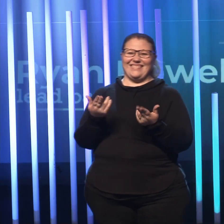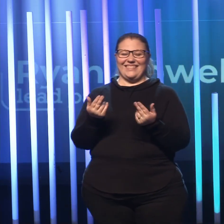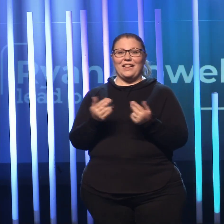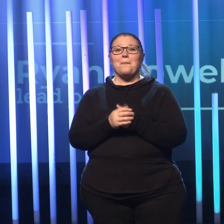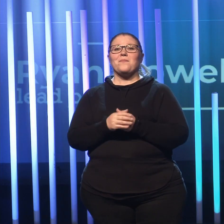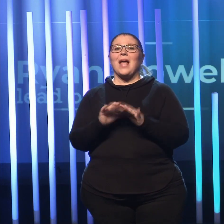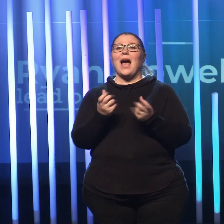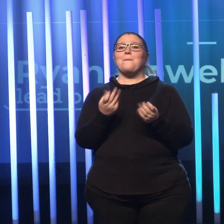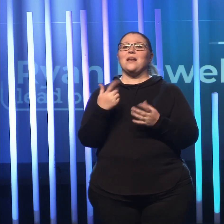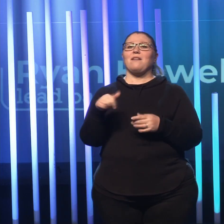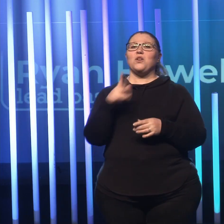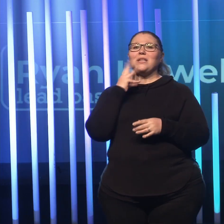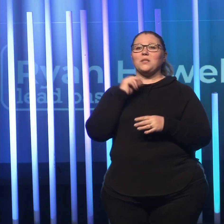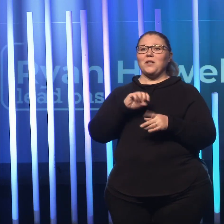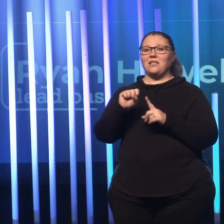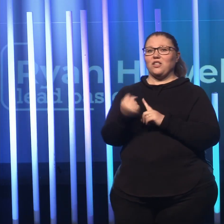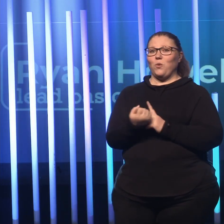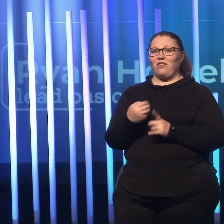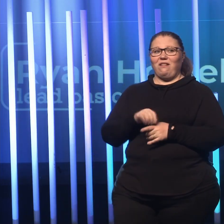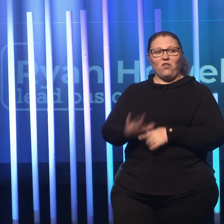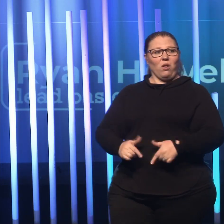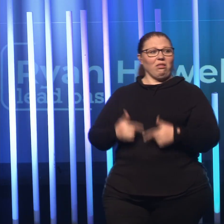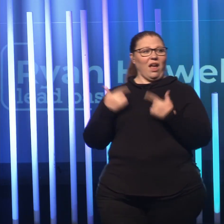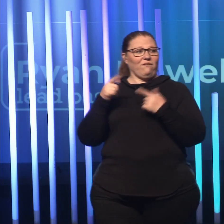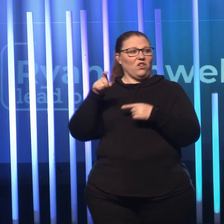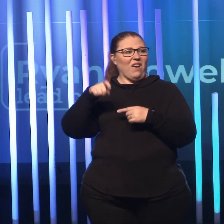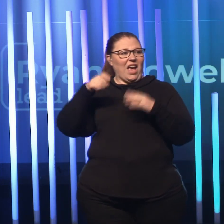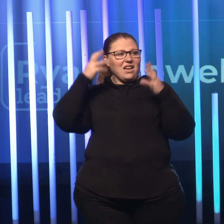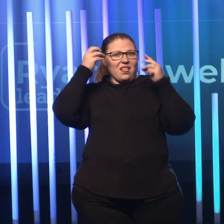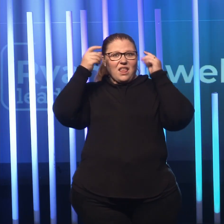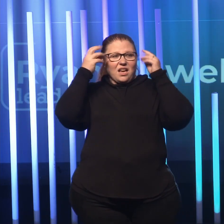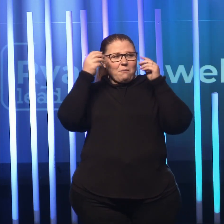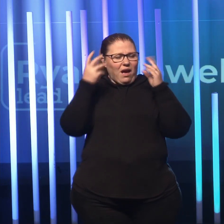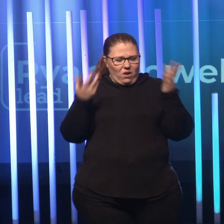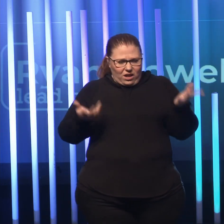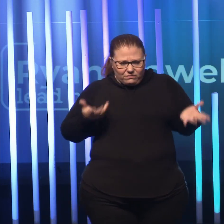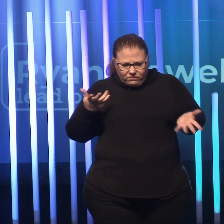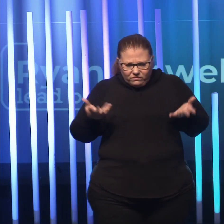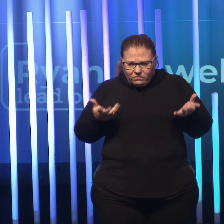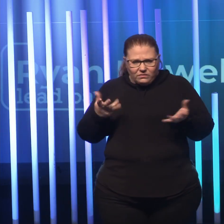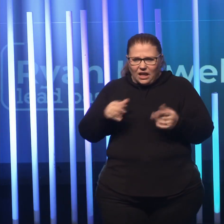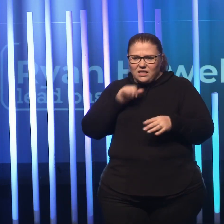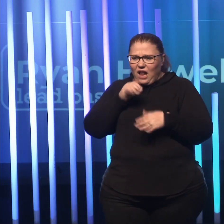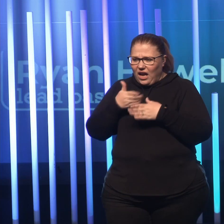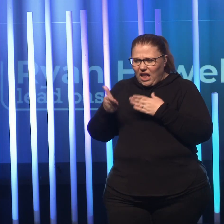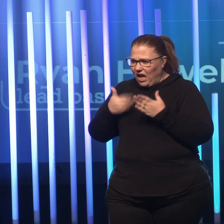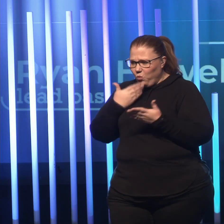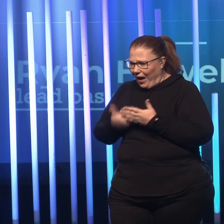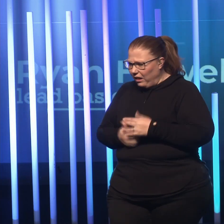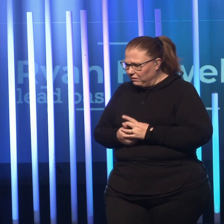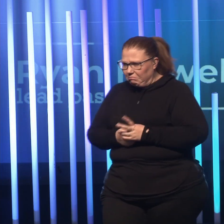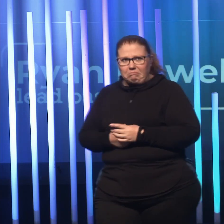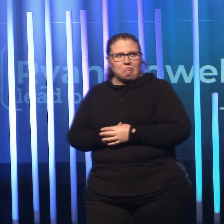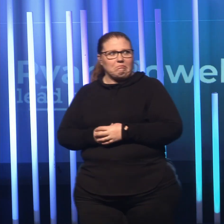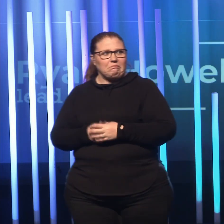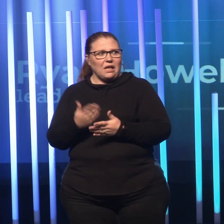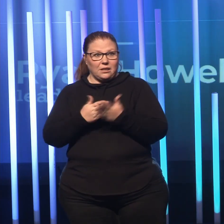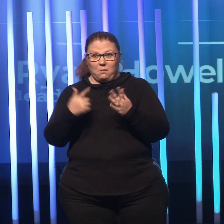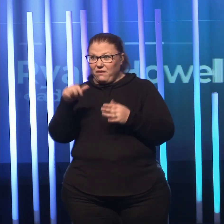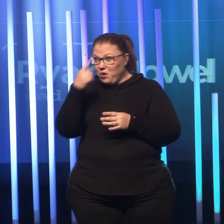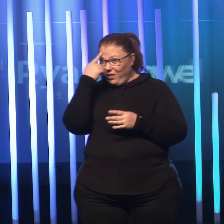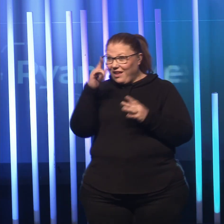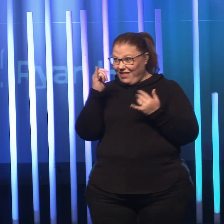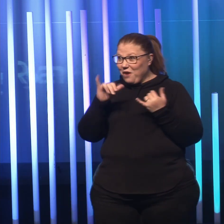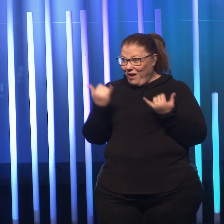situation in your life where you've had to think, you're looking and you go, this is not going to end well? Some of you are thinking that right